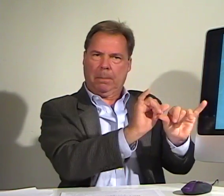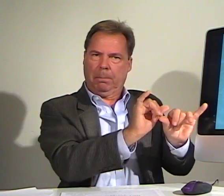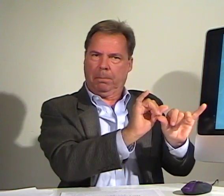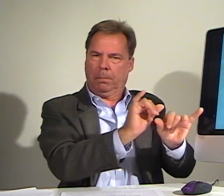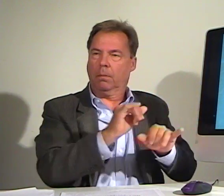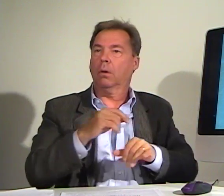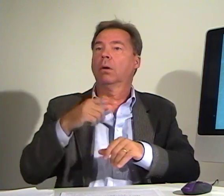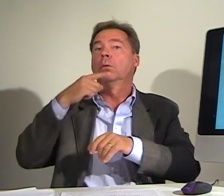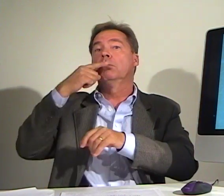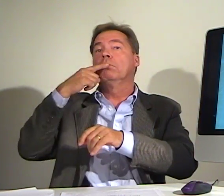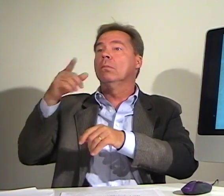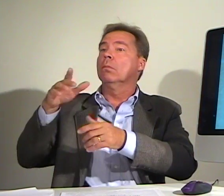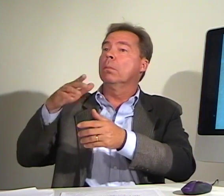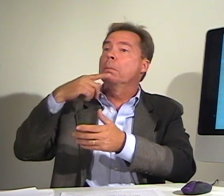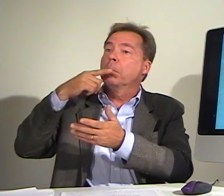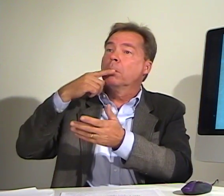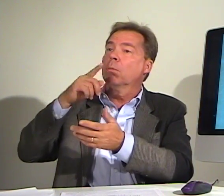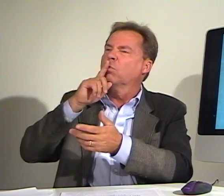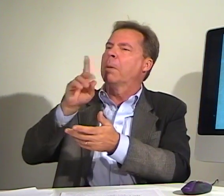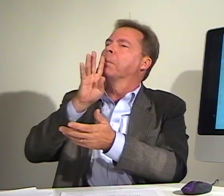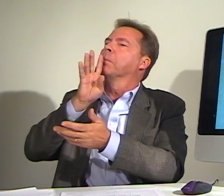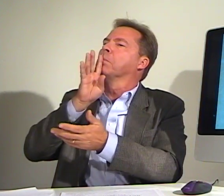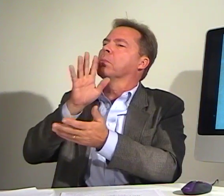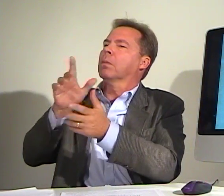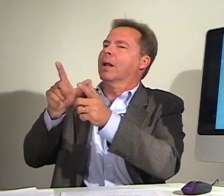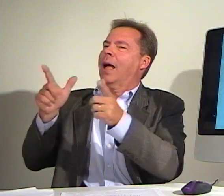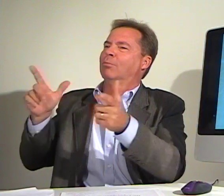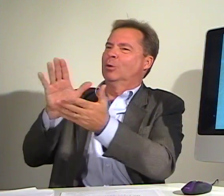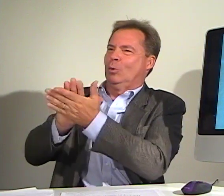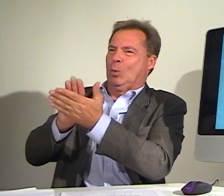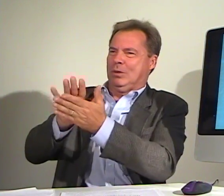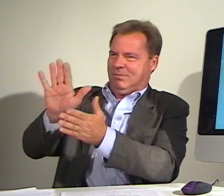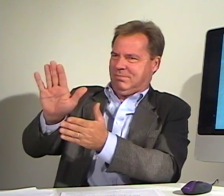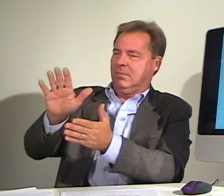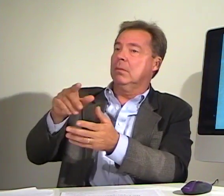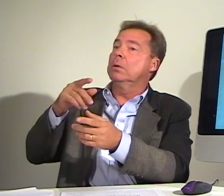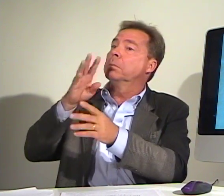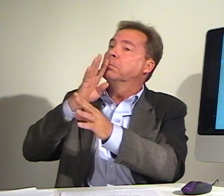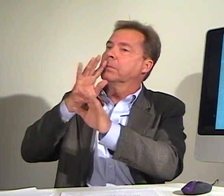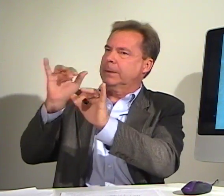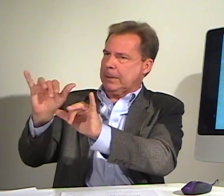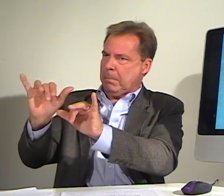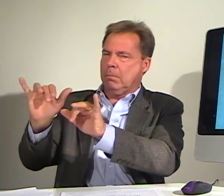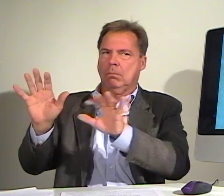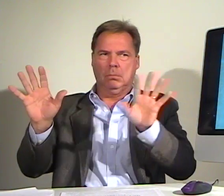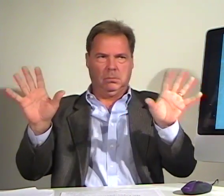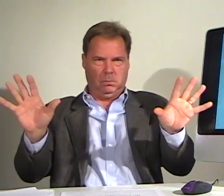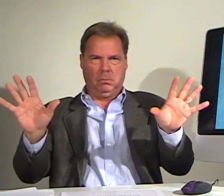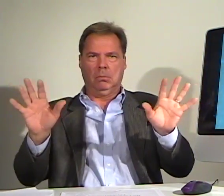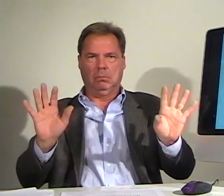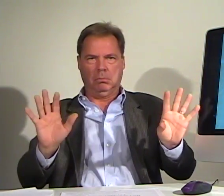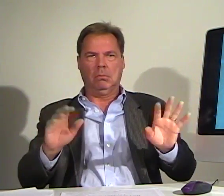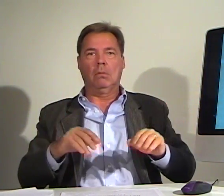they chose to do so. Obviously, there would still be public schools that were spoken language, and we would have